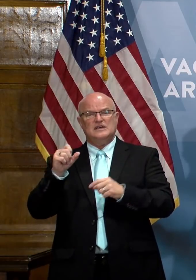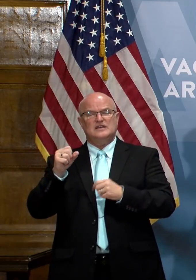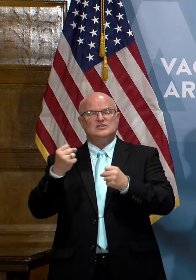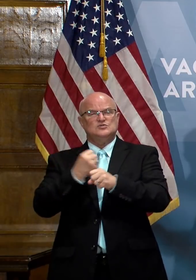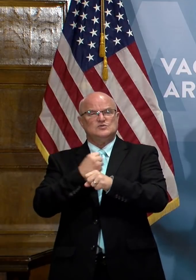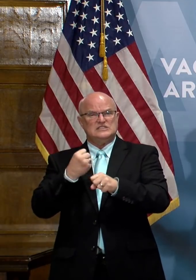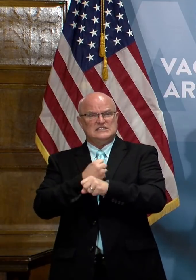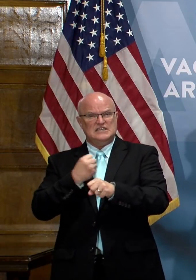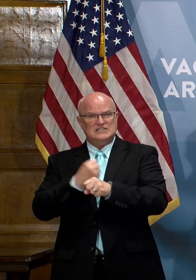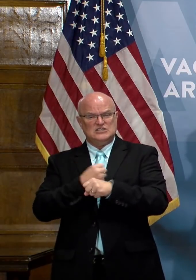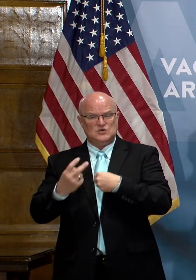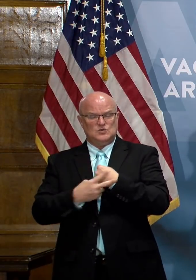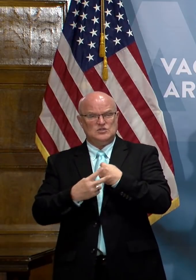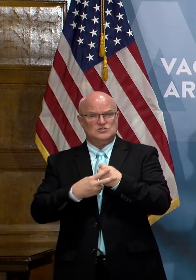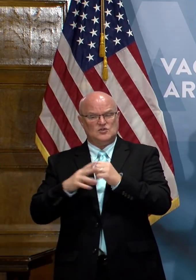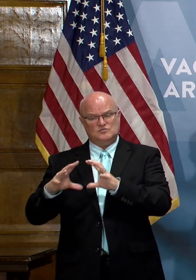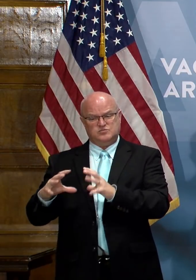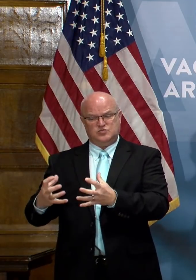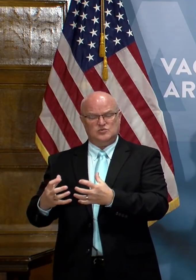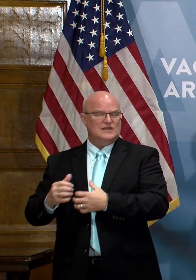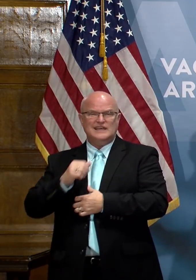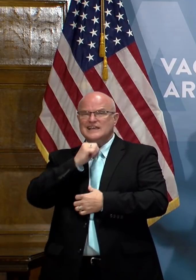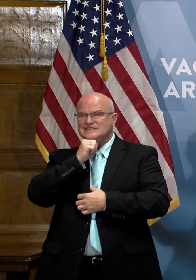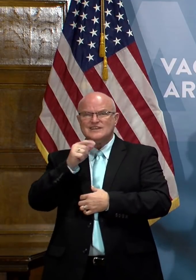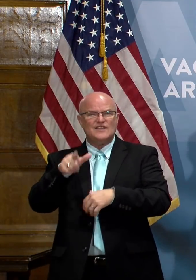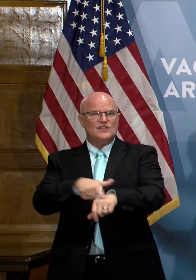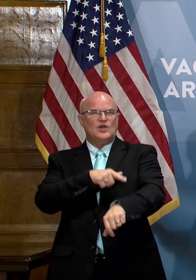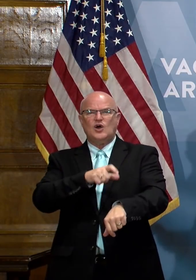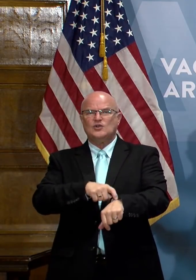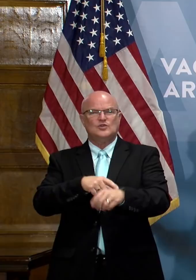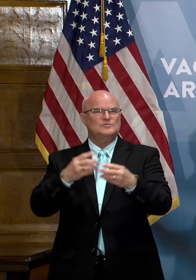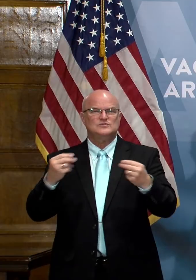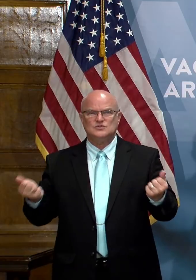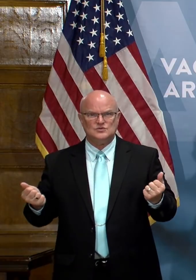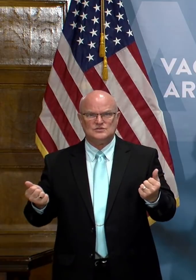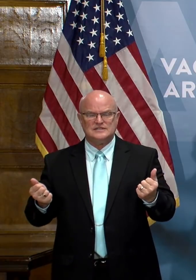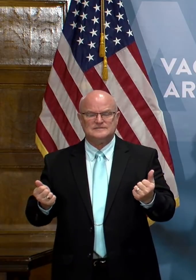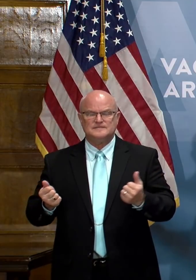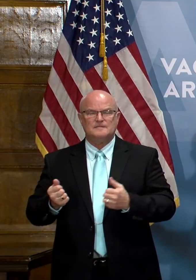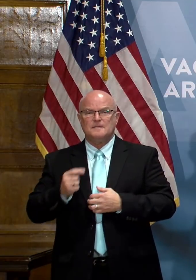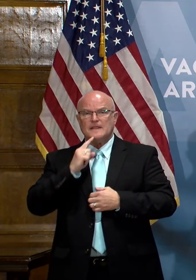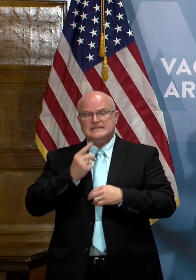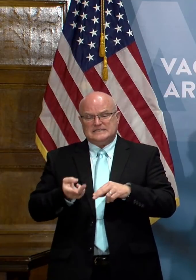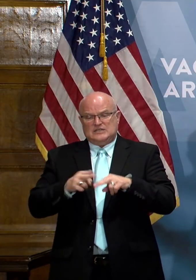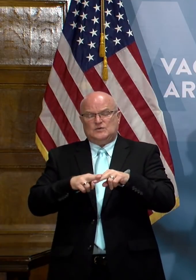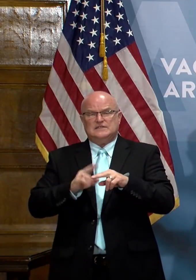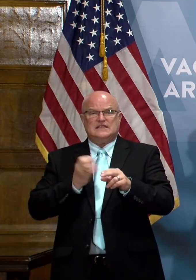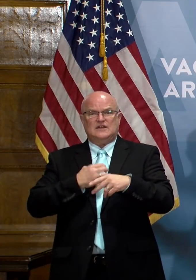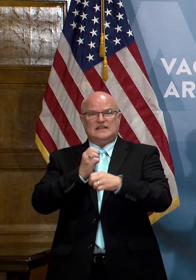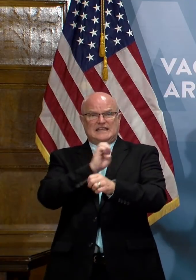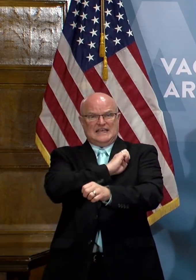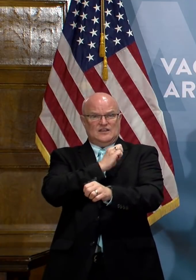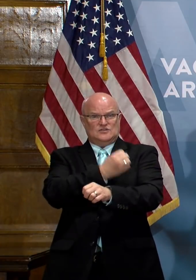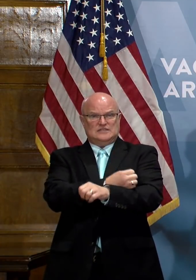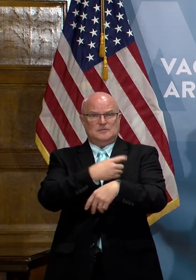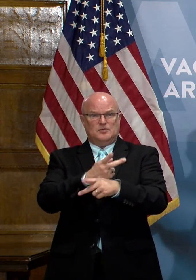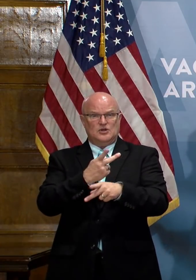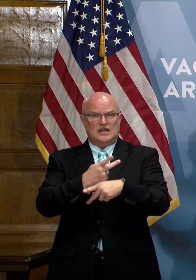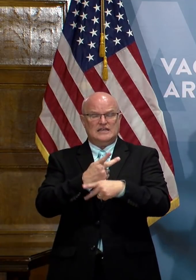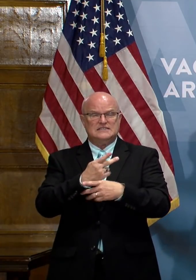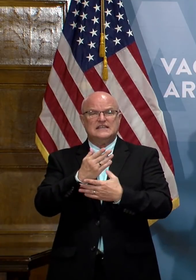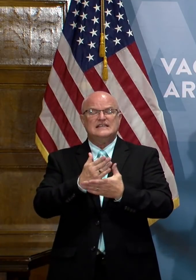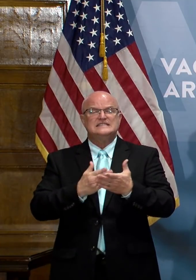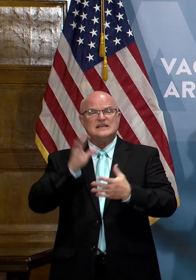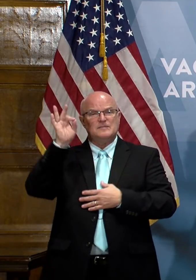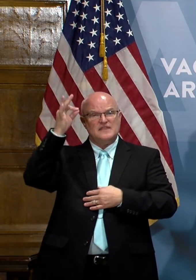strategic reserve pool is not the long-term solution. It is increasing our energy production and lifting some of the